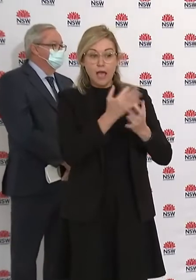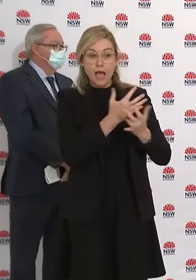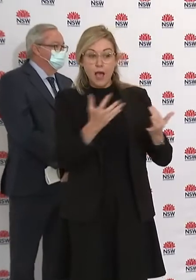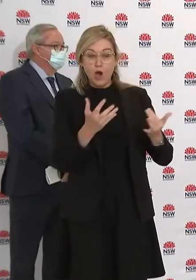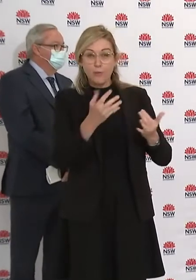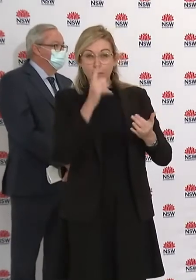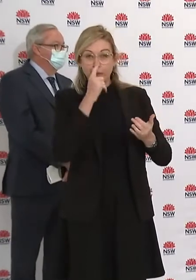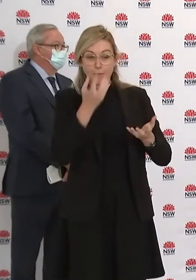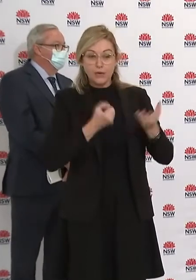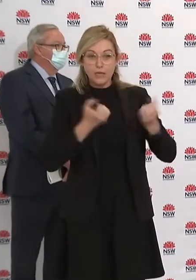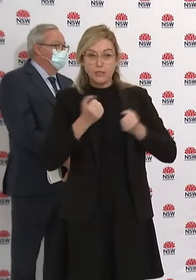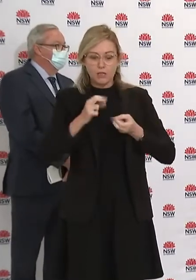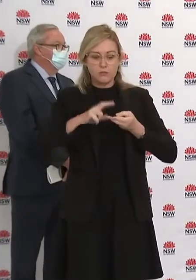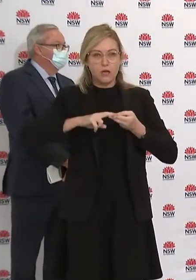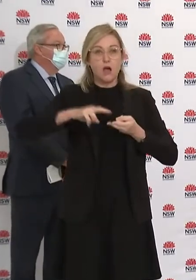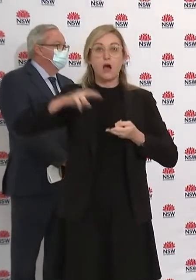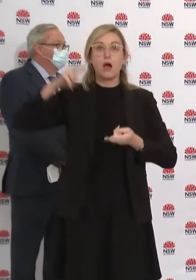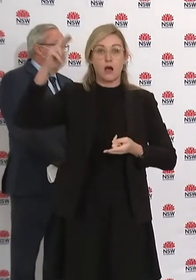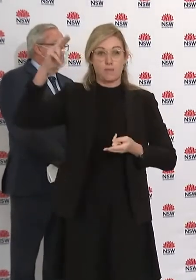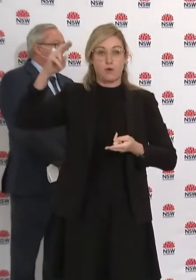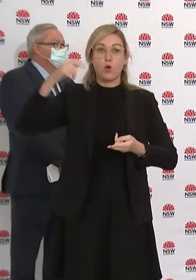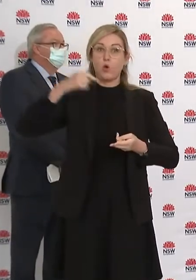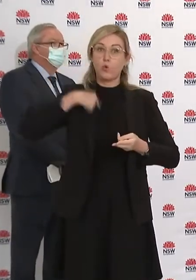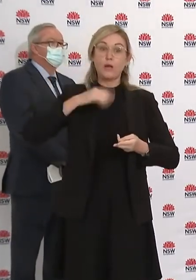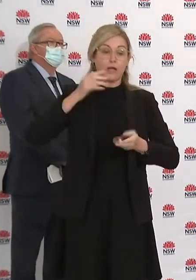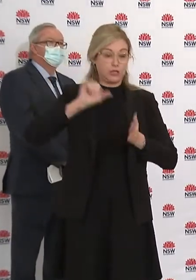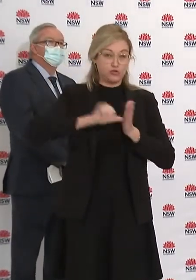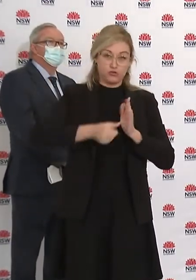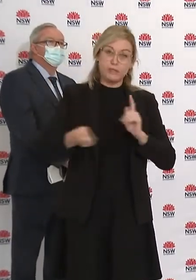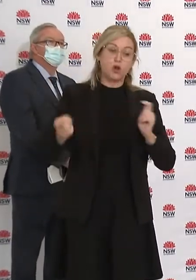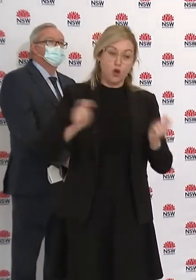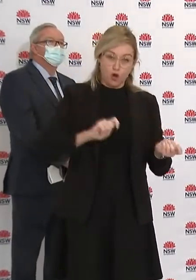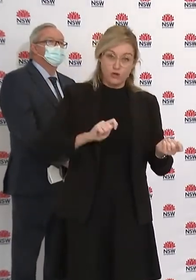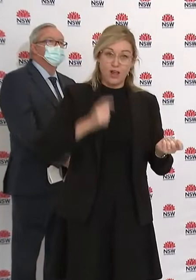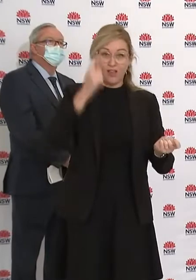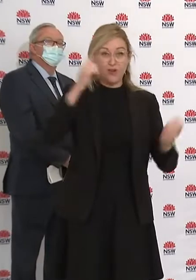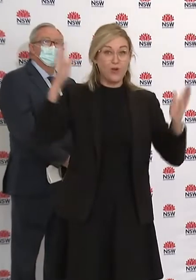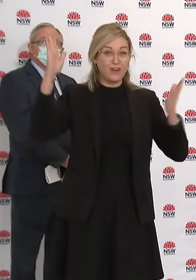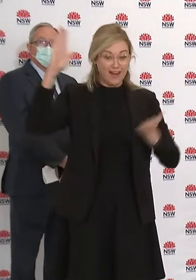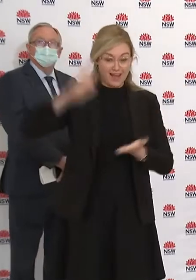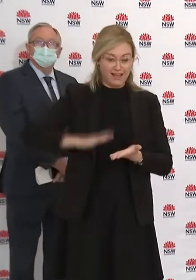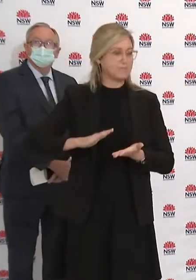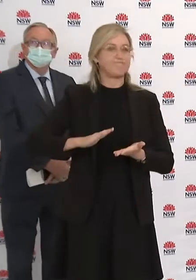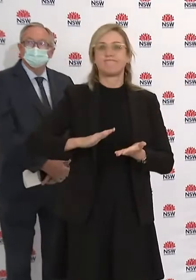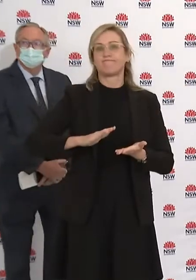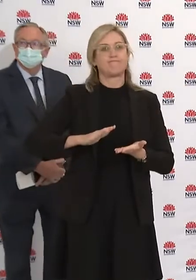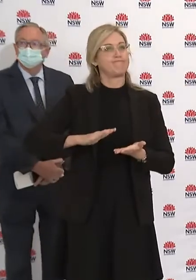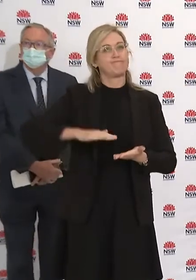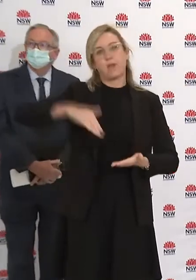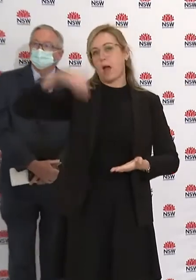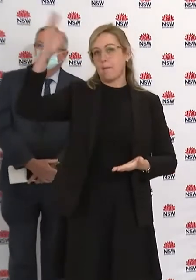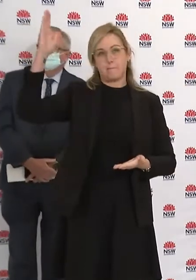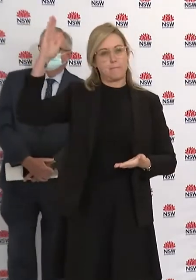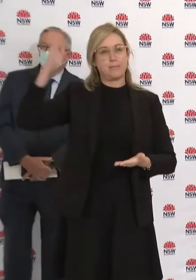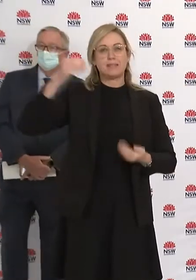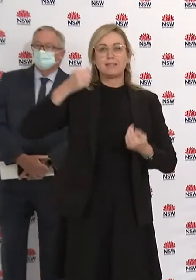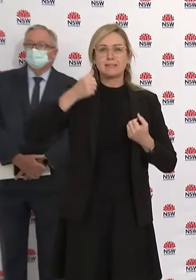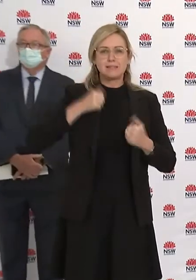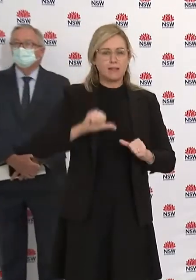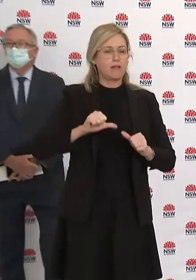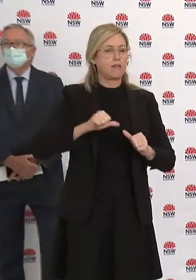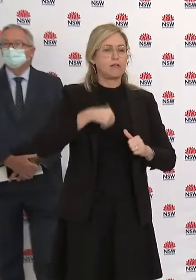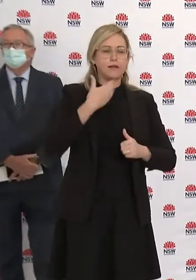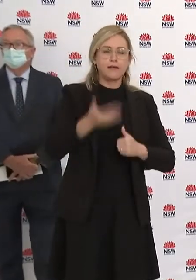measures. In looking at how the transmission is occurring, we have seen transmission continue in